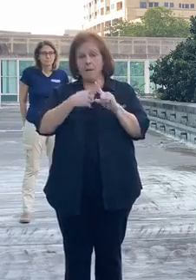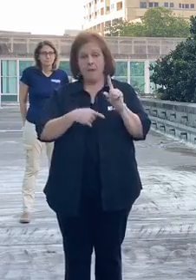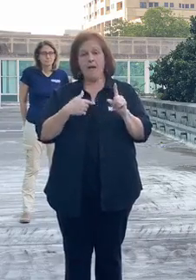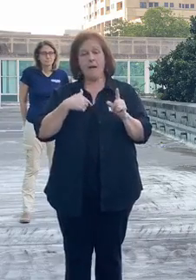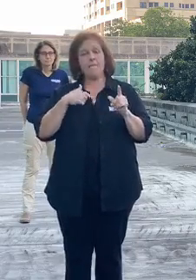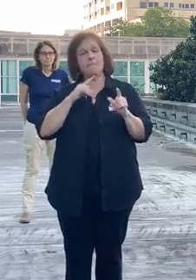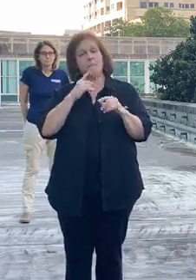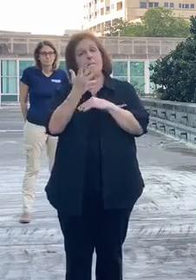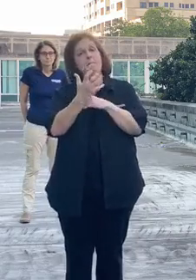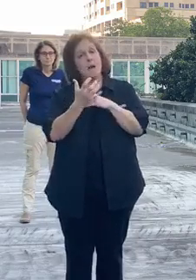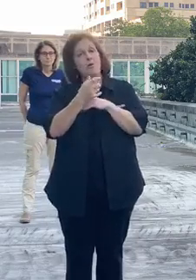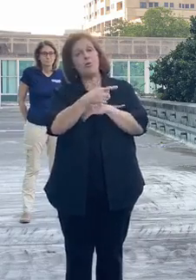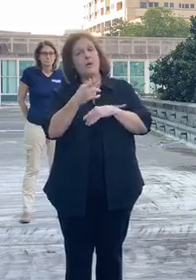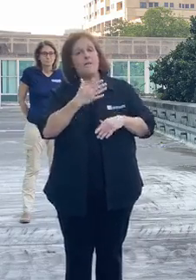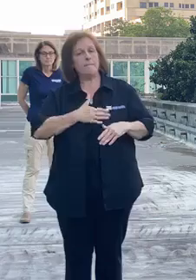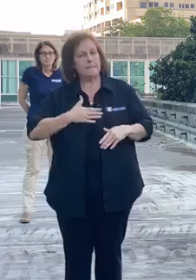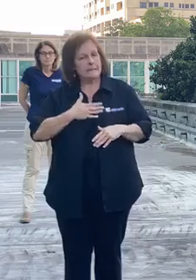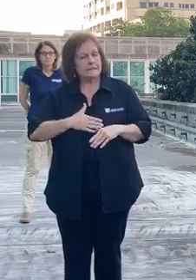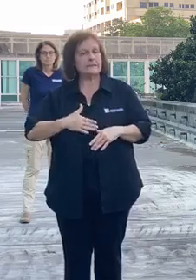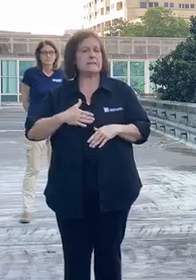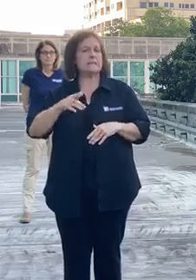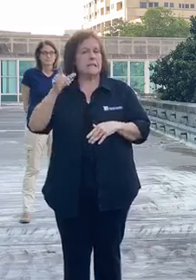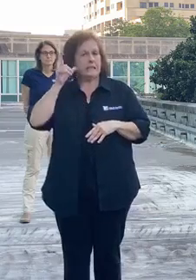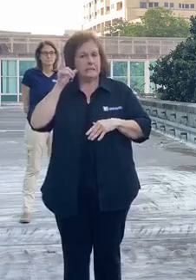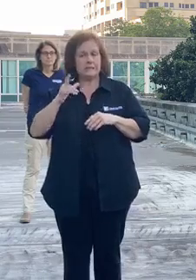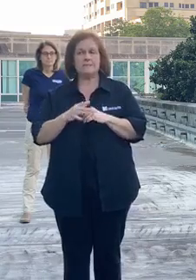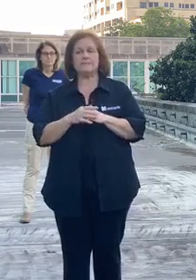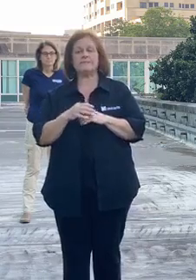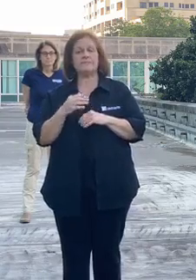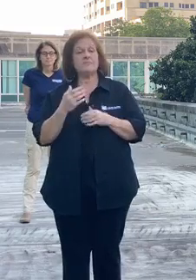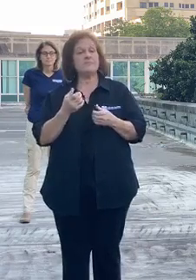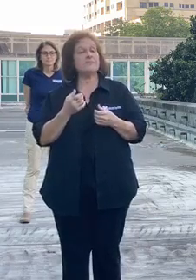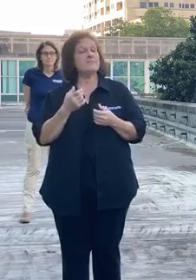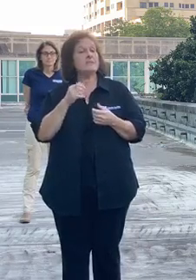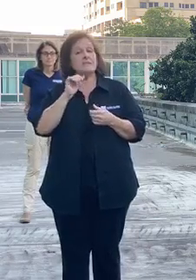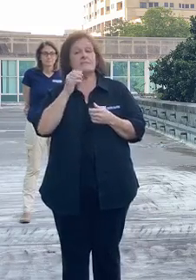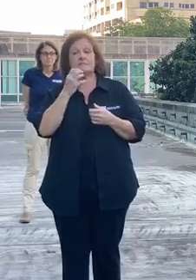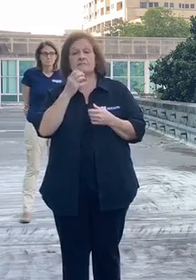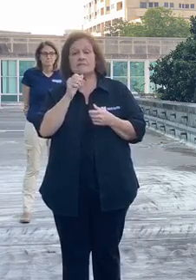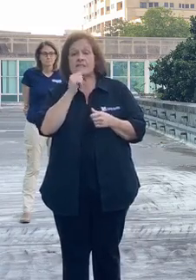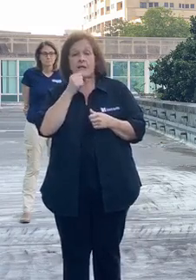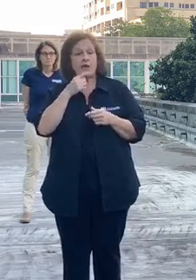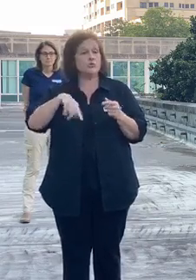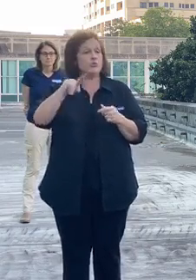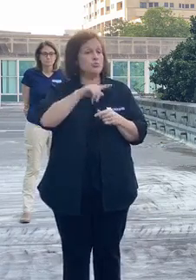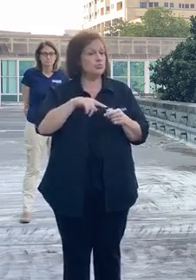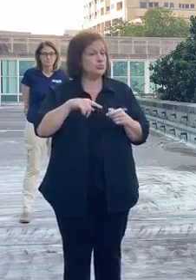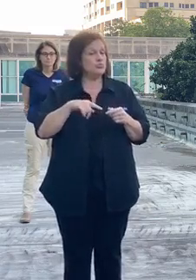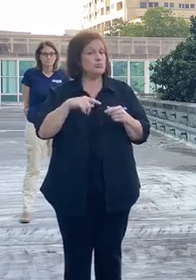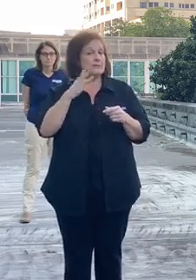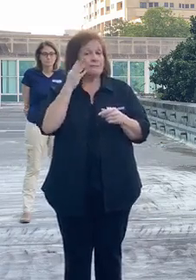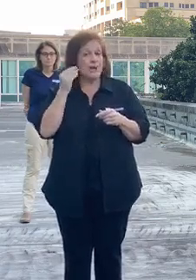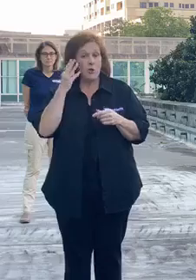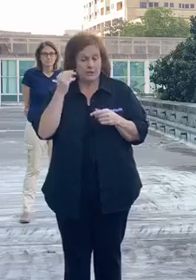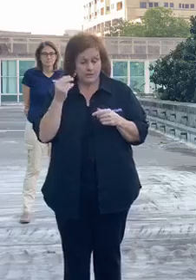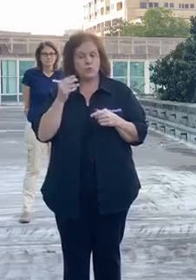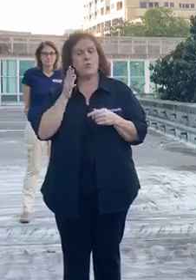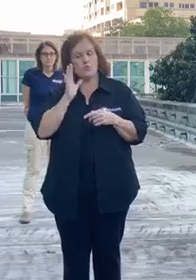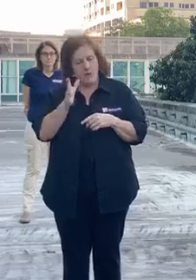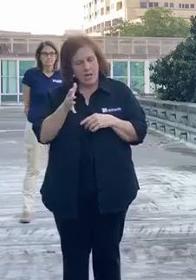to do that. The sacrifices you make today and the sacrifices you make this weekend and in the coming weeks will save